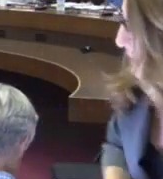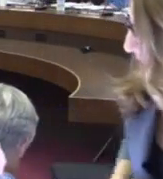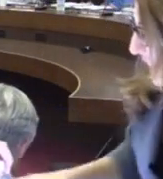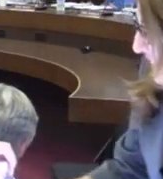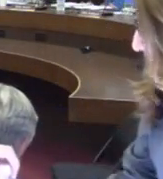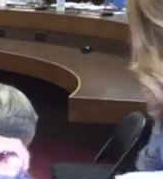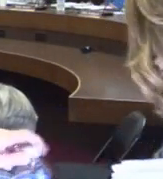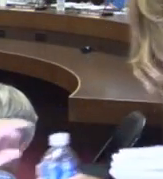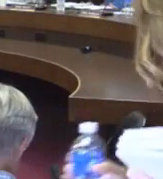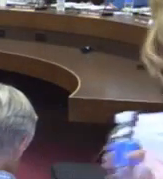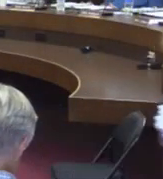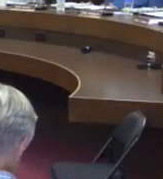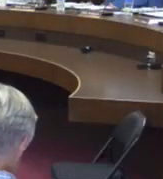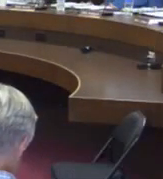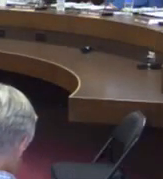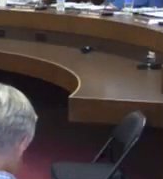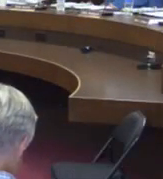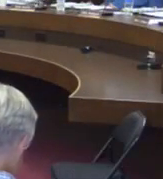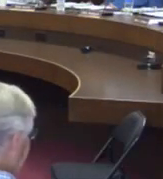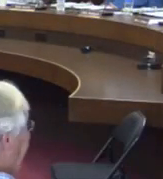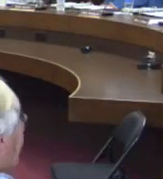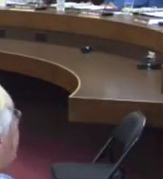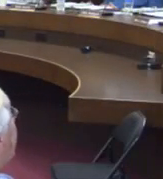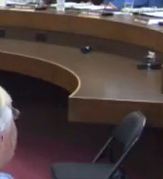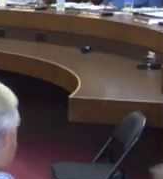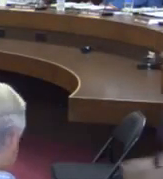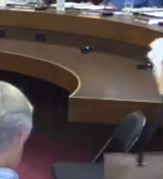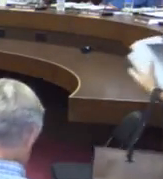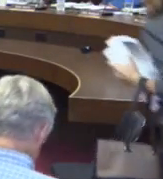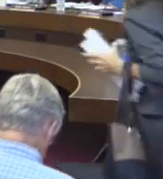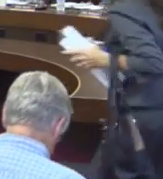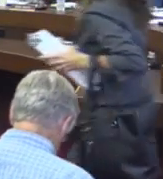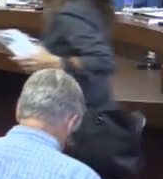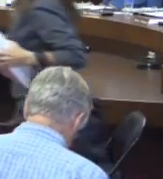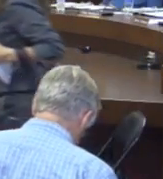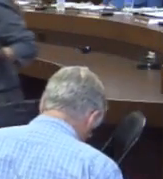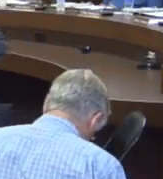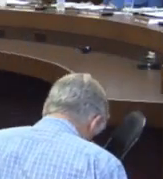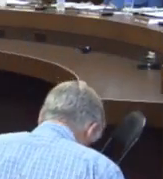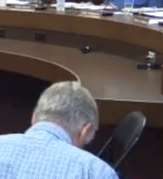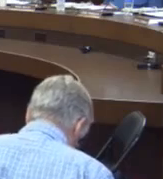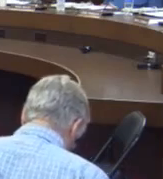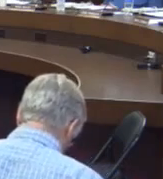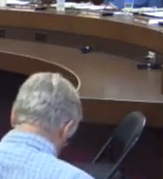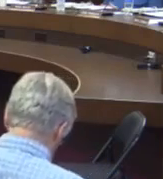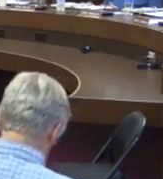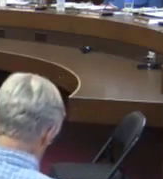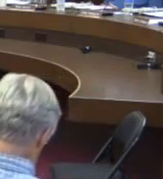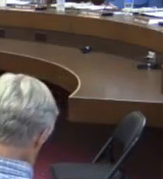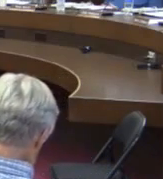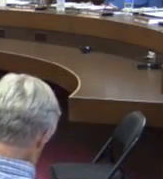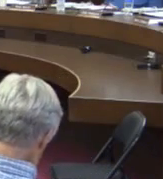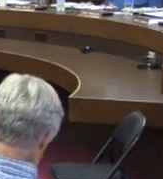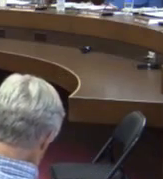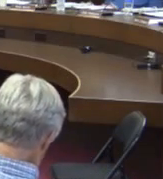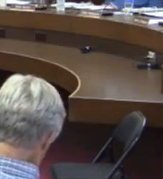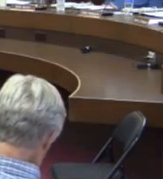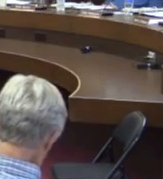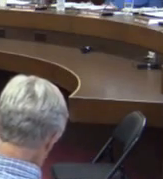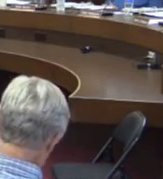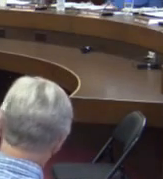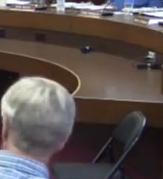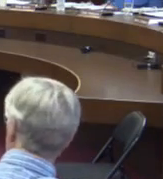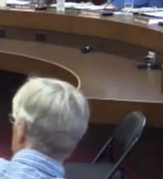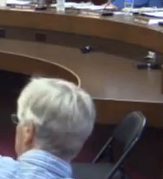don't have a report. Is that correct? No report. Okay. Costa President Report, Mr.